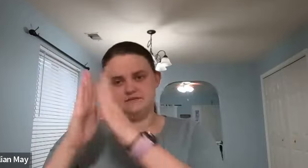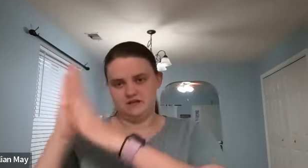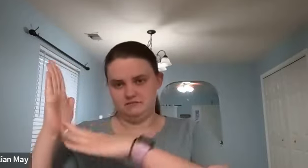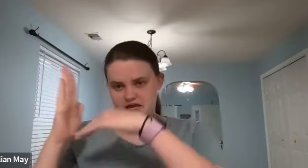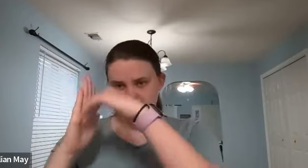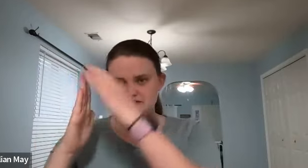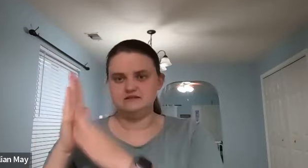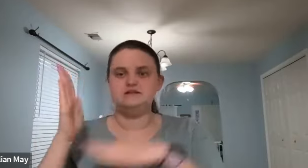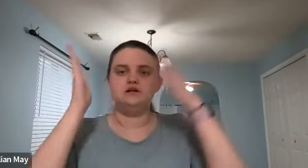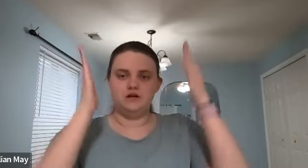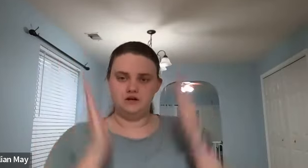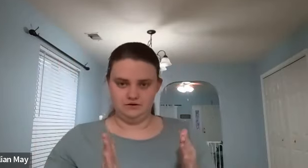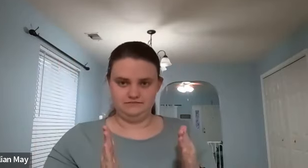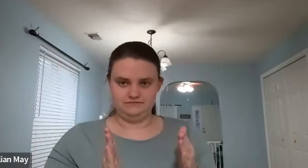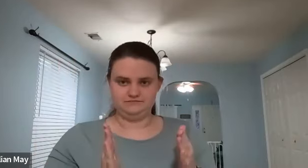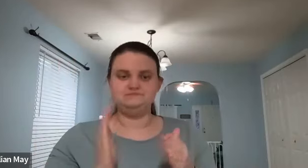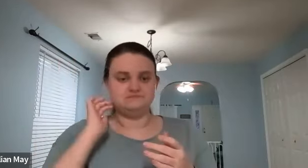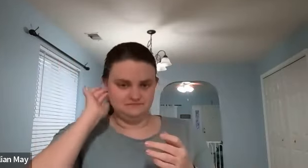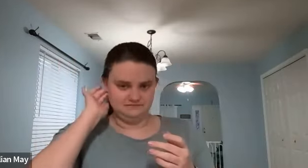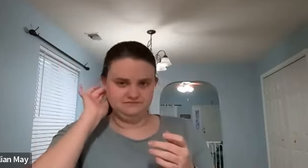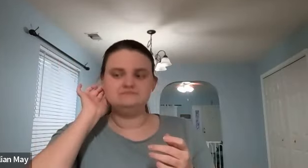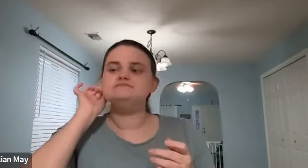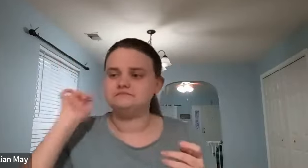thing, paint, er.